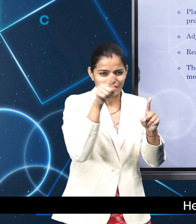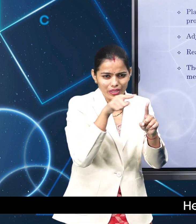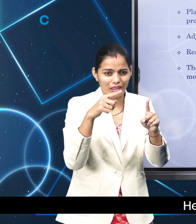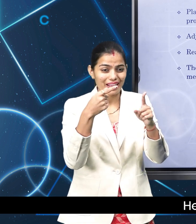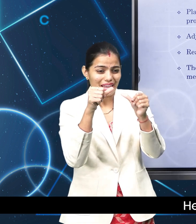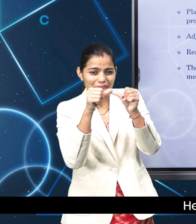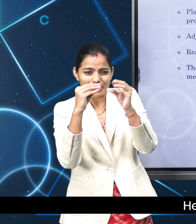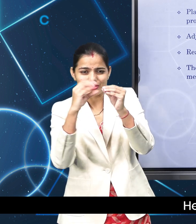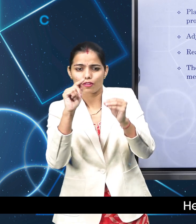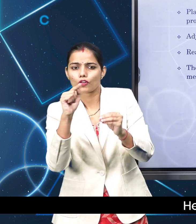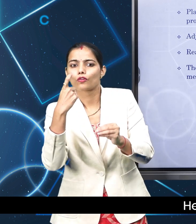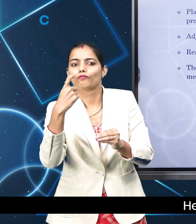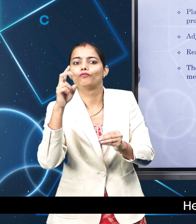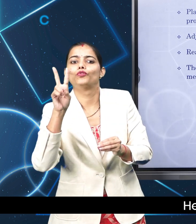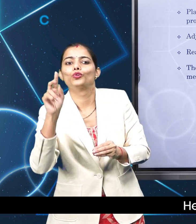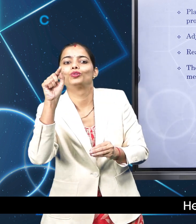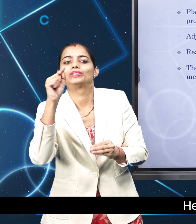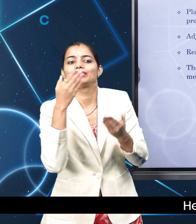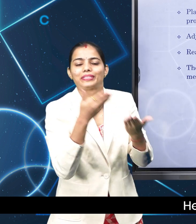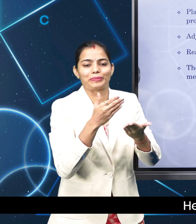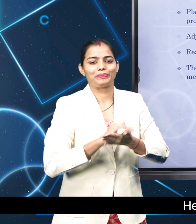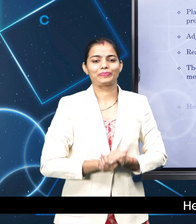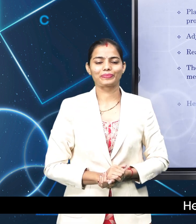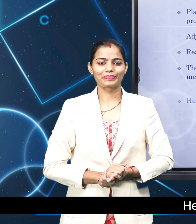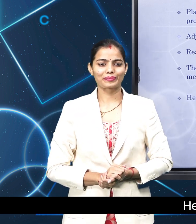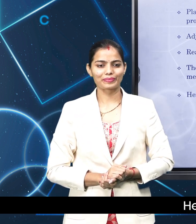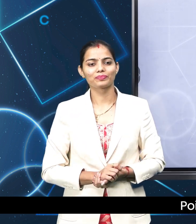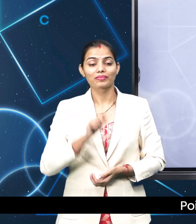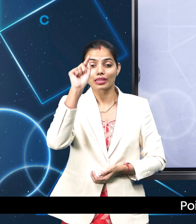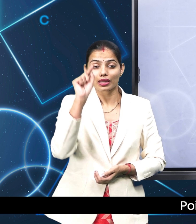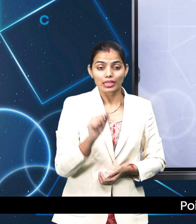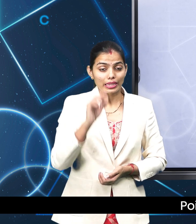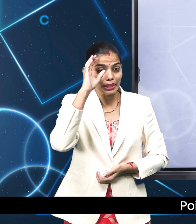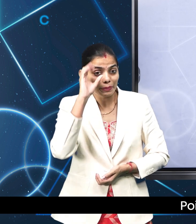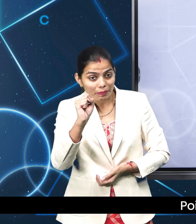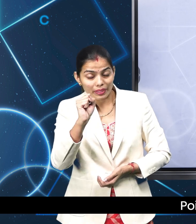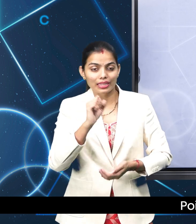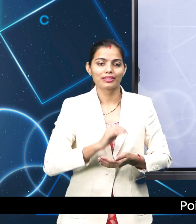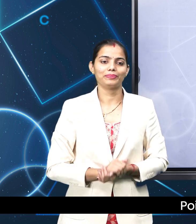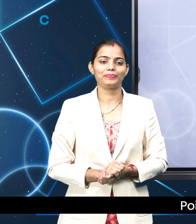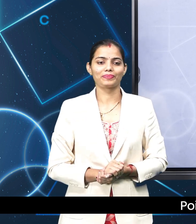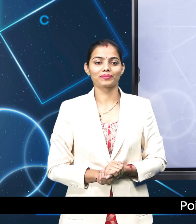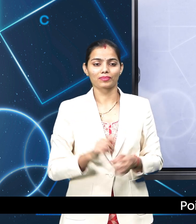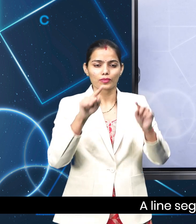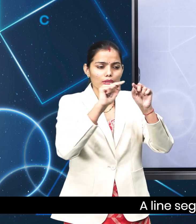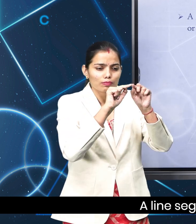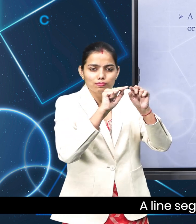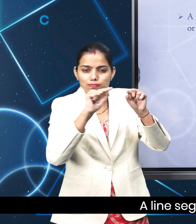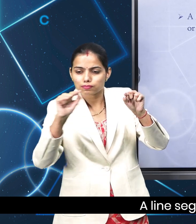Hence, angle ABC is equal to 72 degree. Points to remember. A line